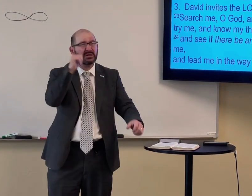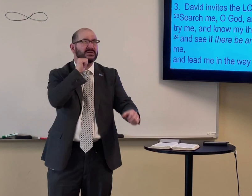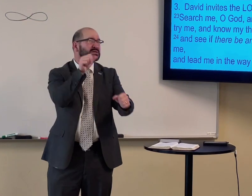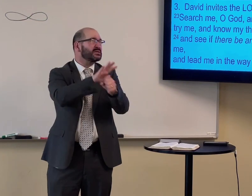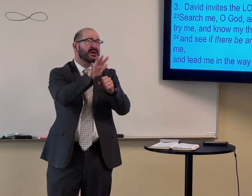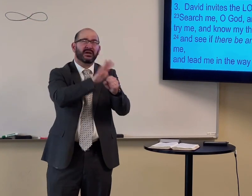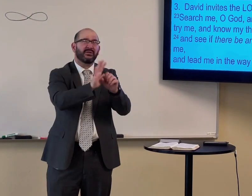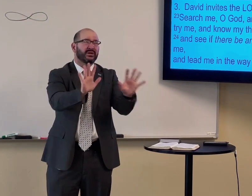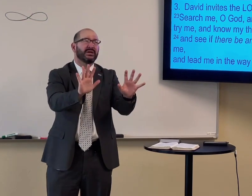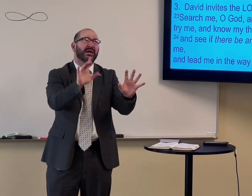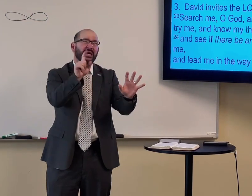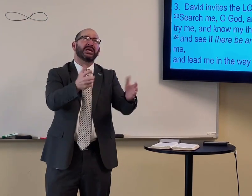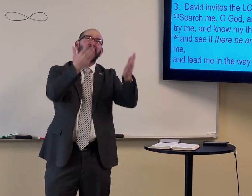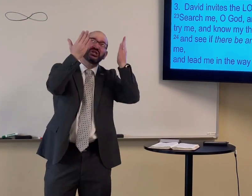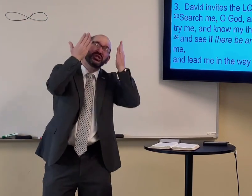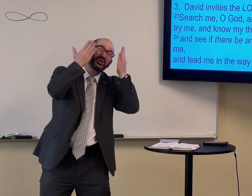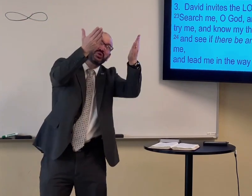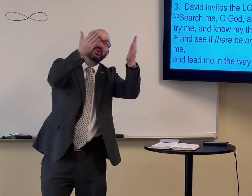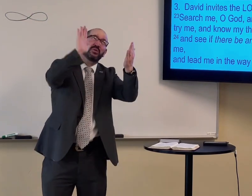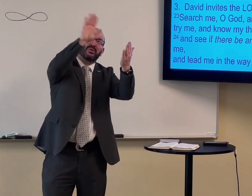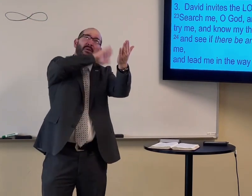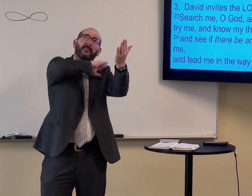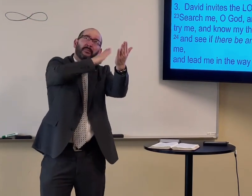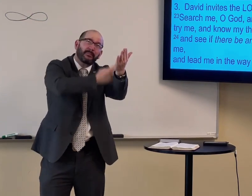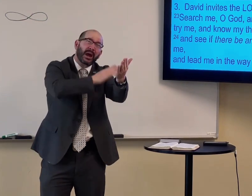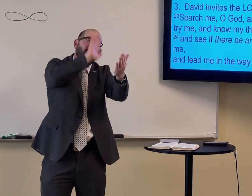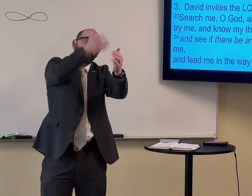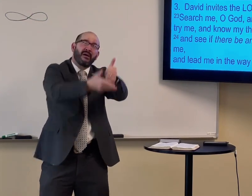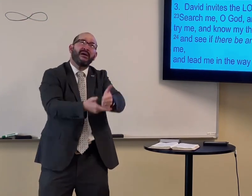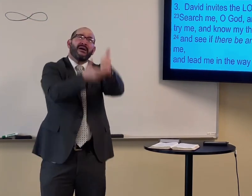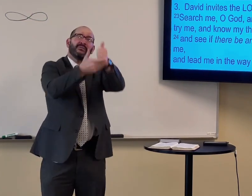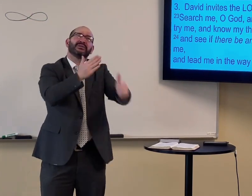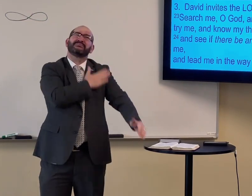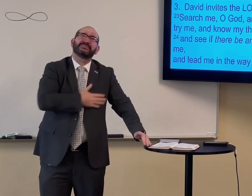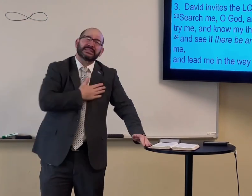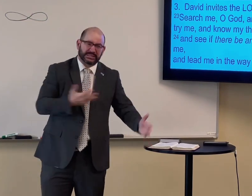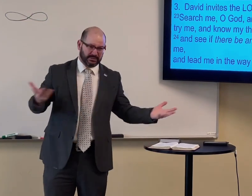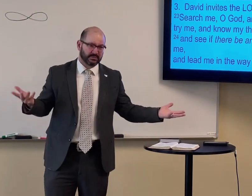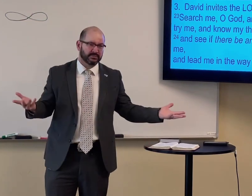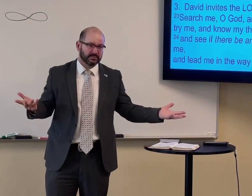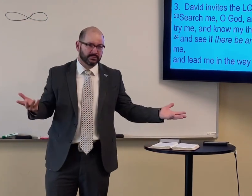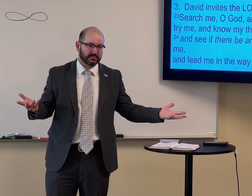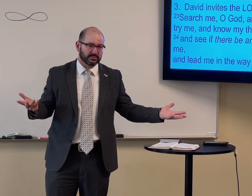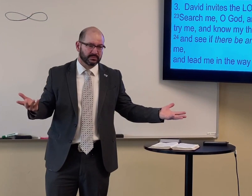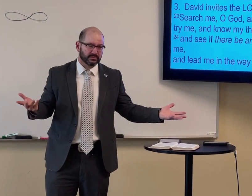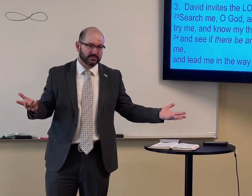Wisdom is not enough. You, your power, your help, please, is what I